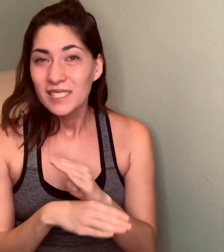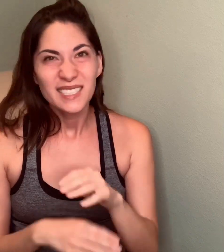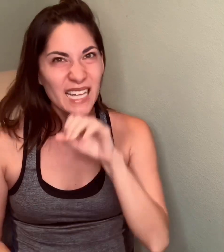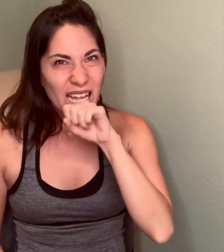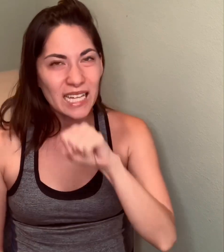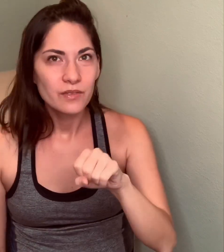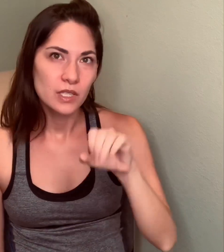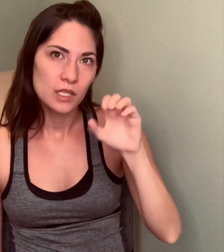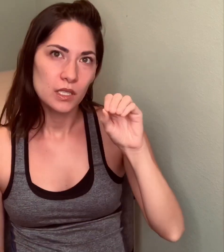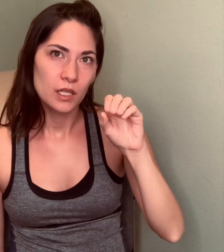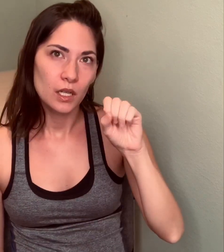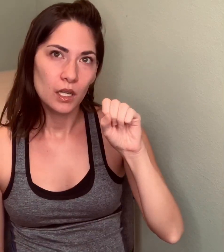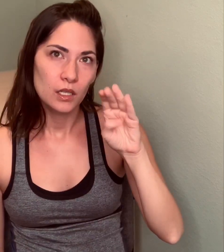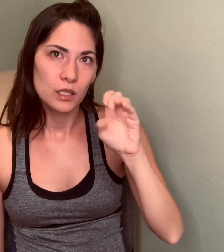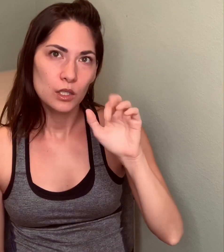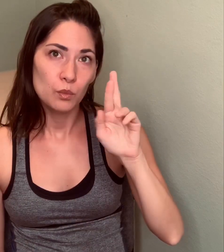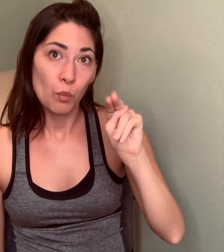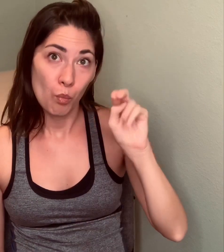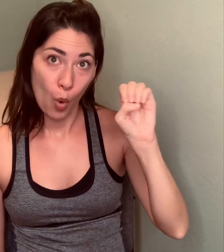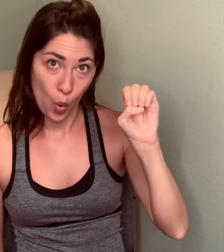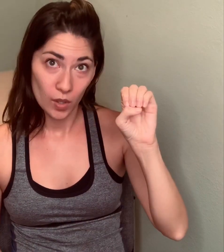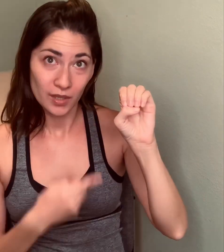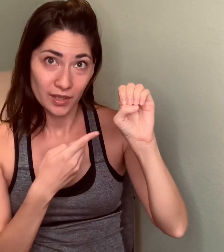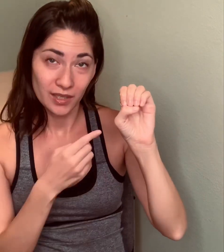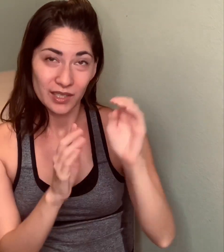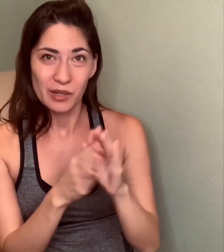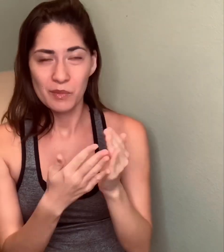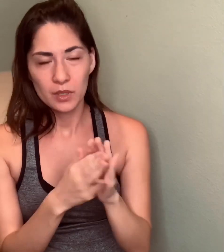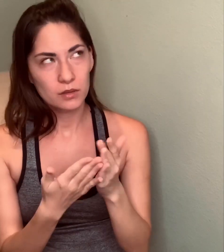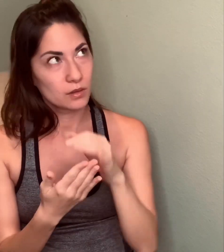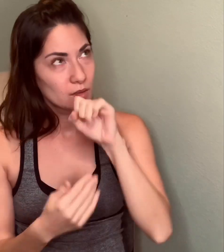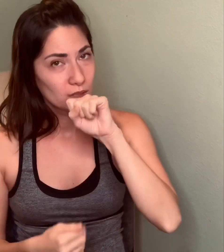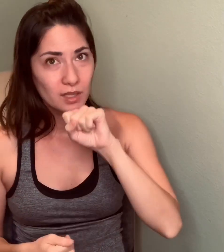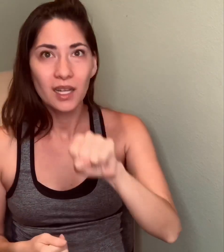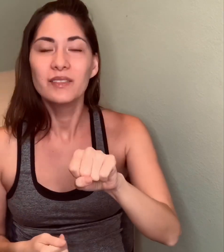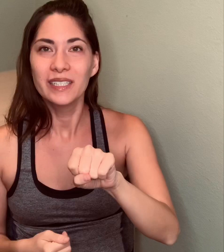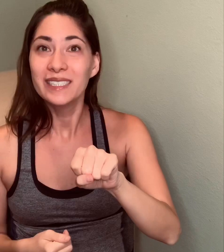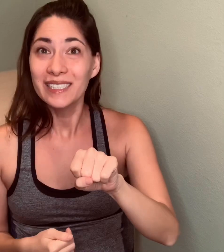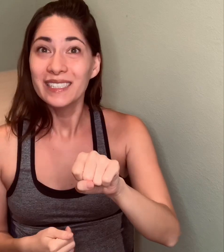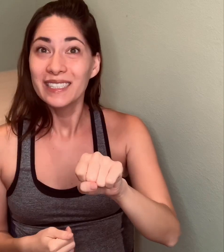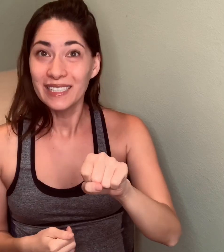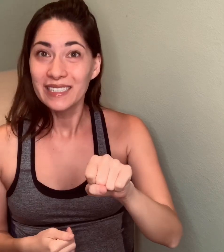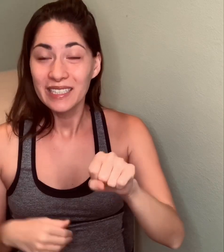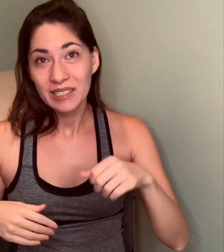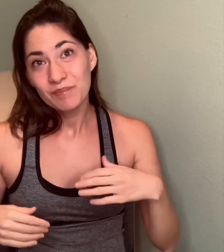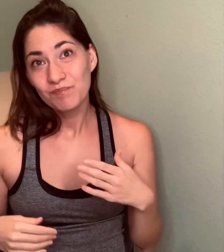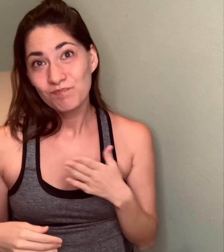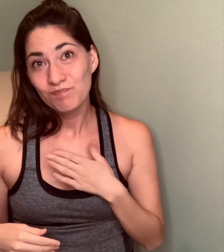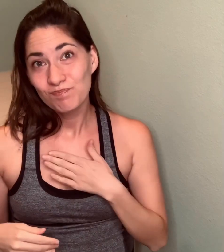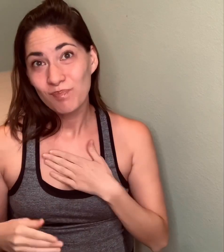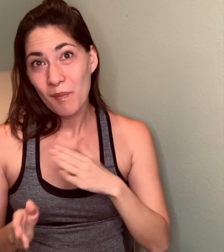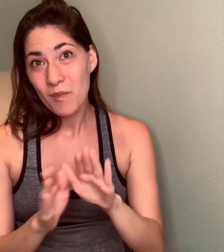Books, and the person who is my book guide, Casey Schlavin, I'll